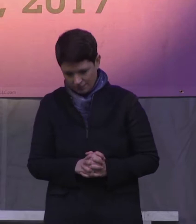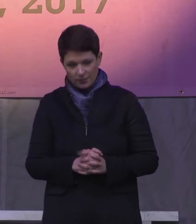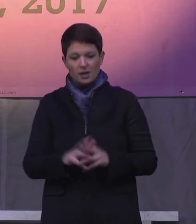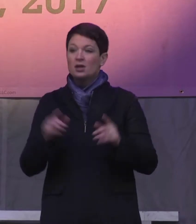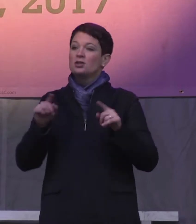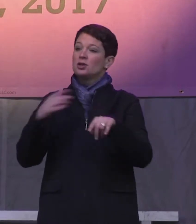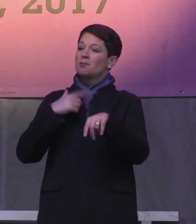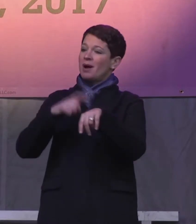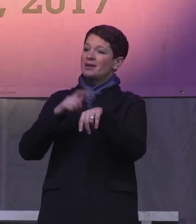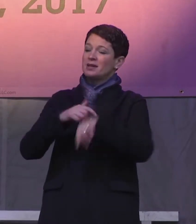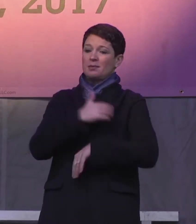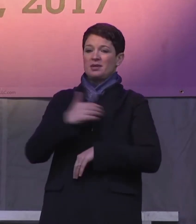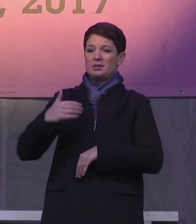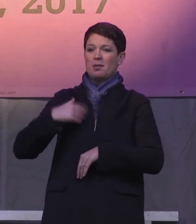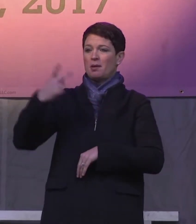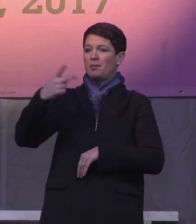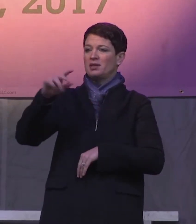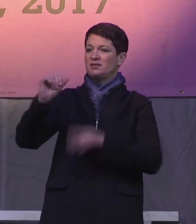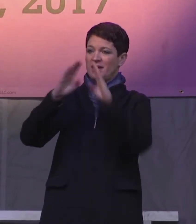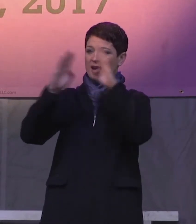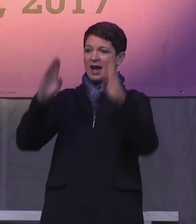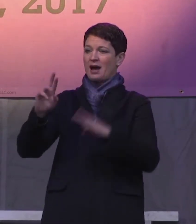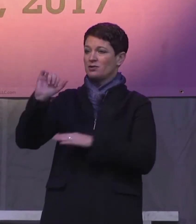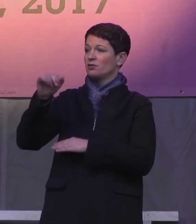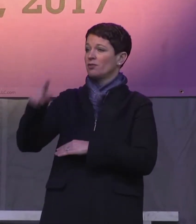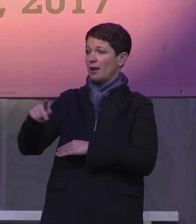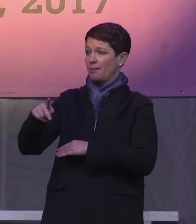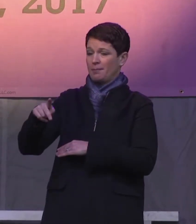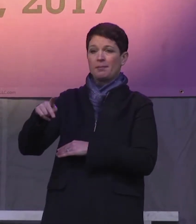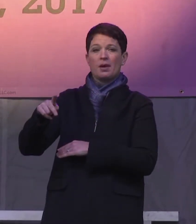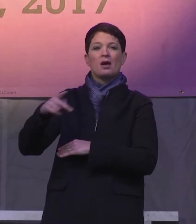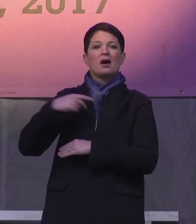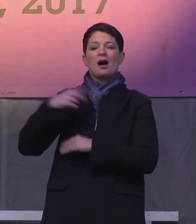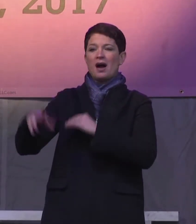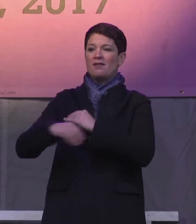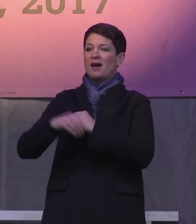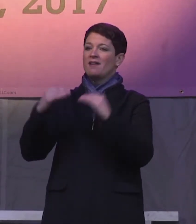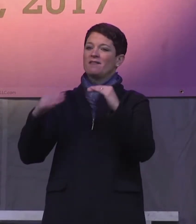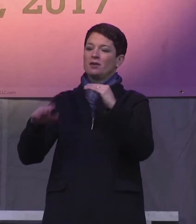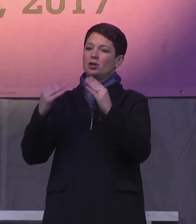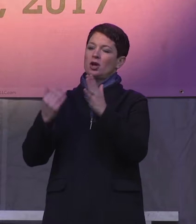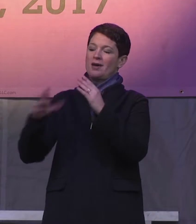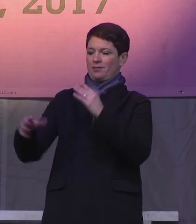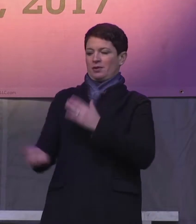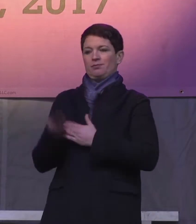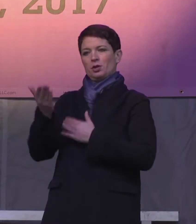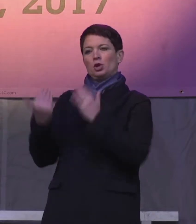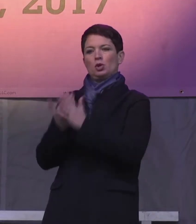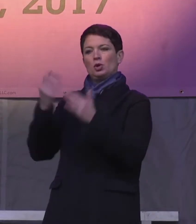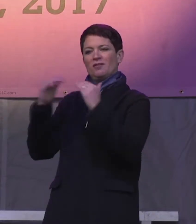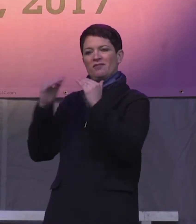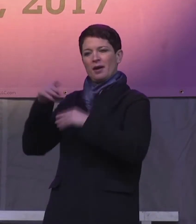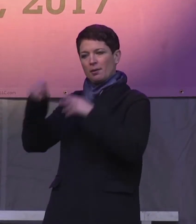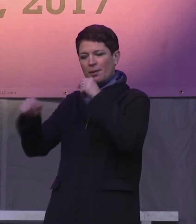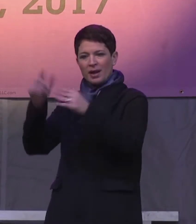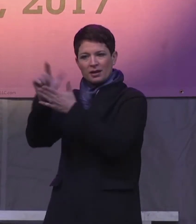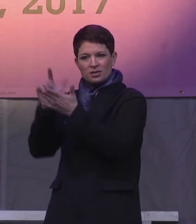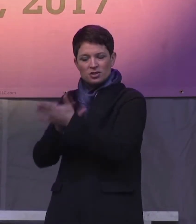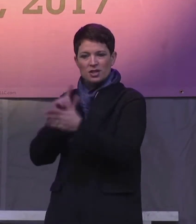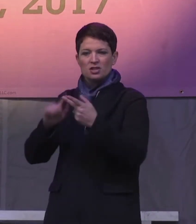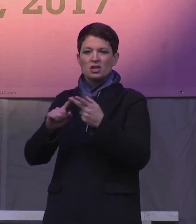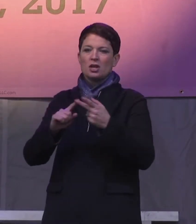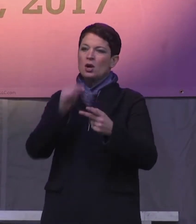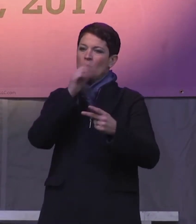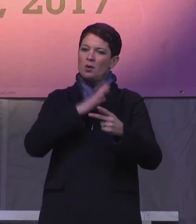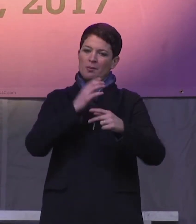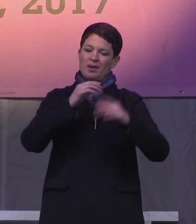During my time as a member of the Pennsylvania House of Representatives, I've introduced fair pay legislation. I have fought alongside women for